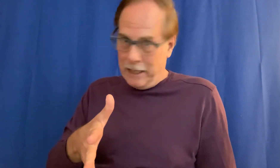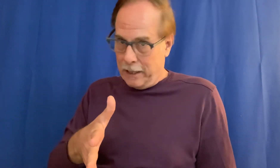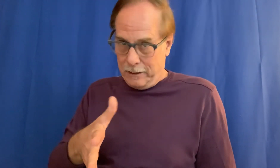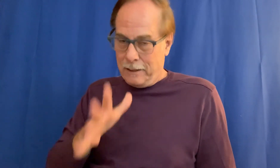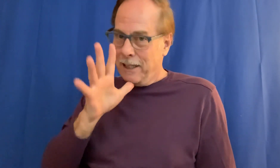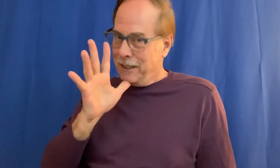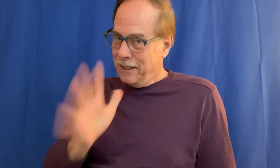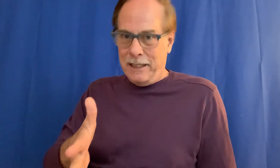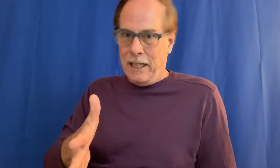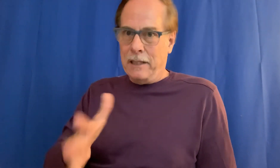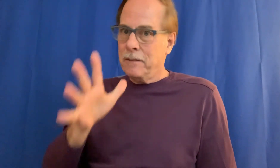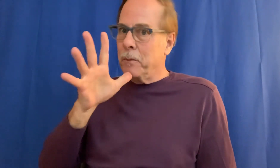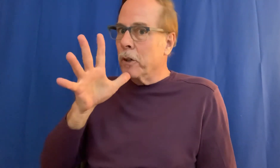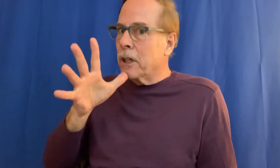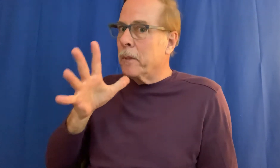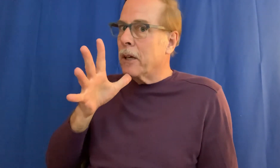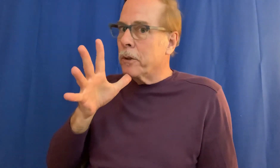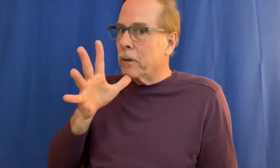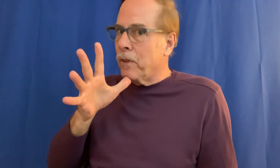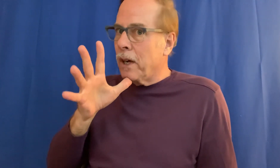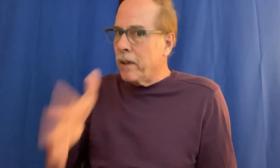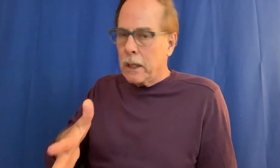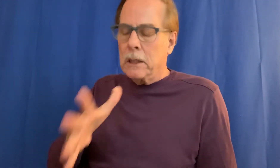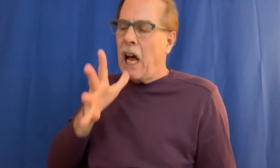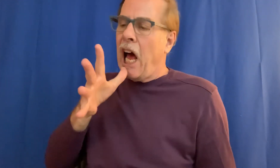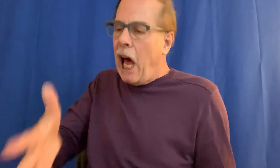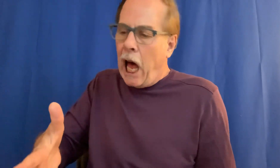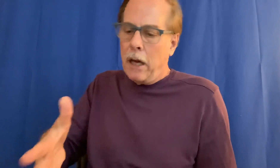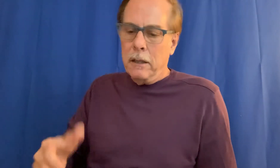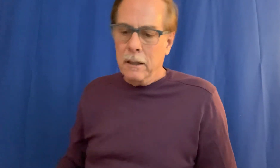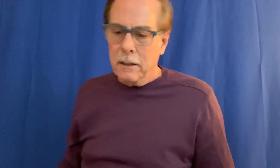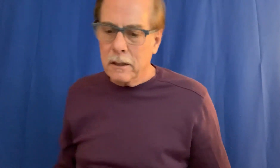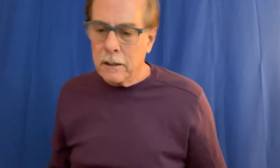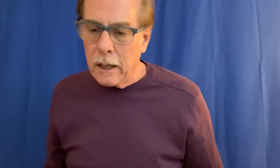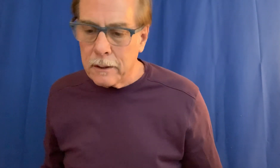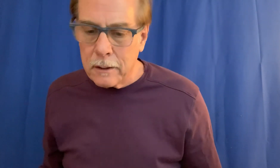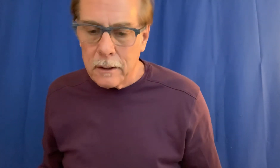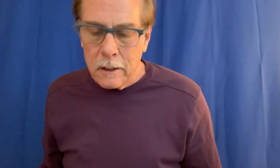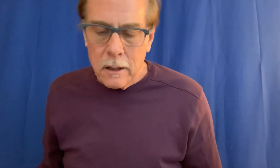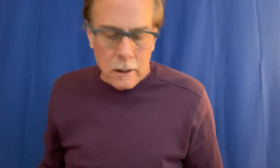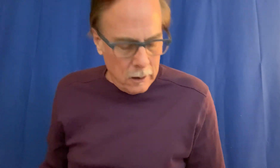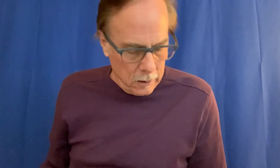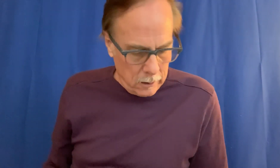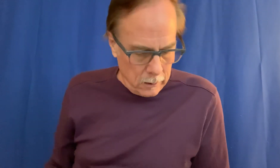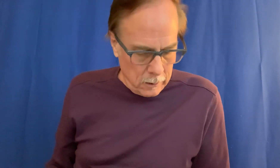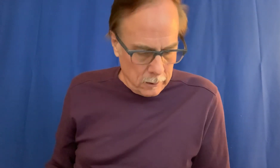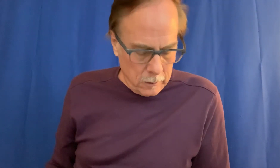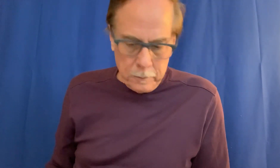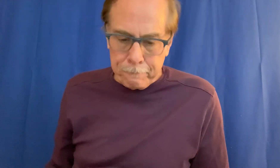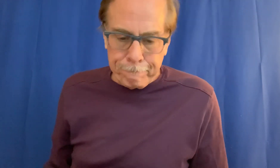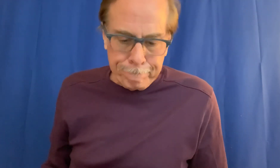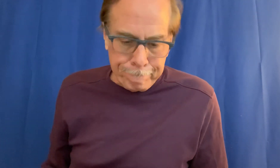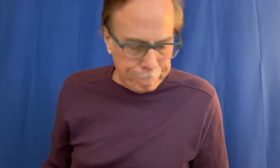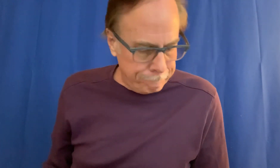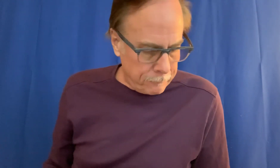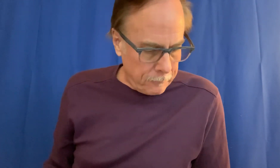detest. Remember, you're coming out with your 5 hand, detest. I